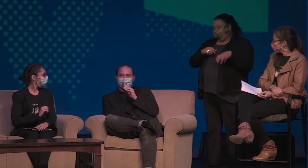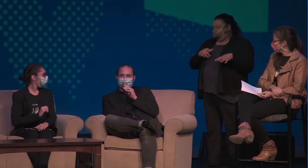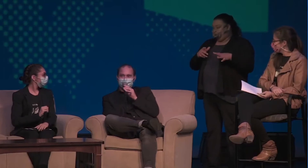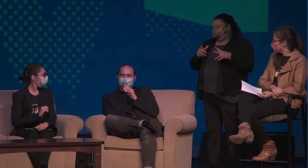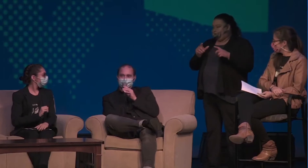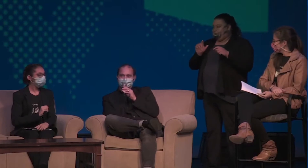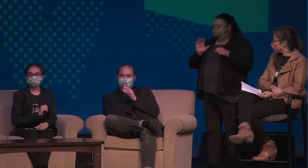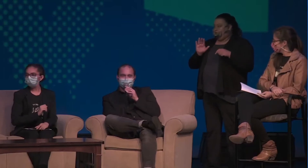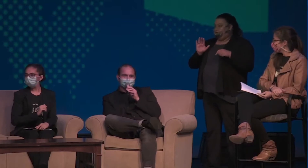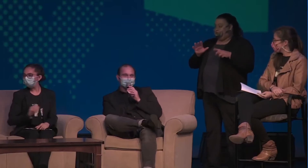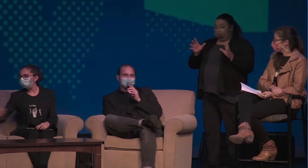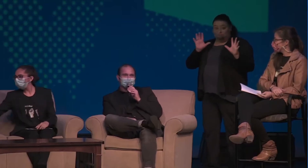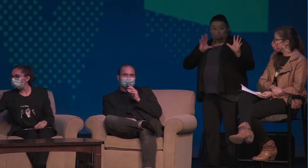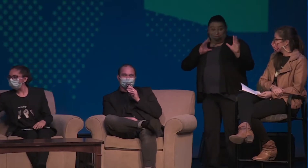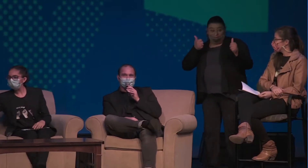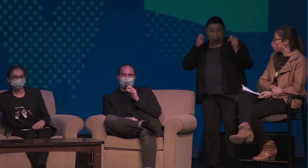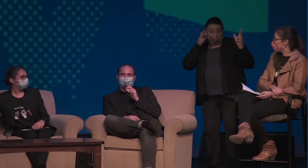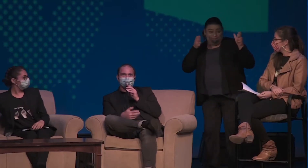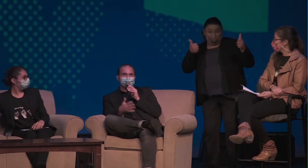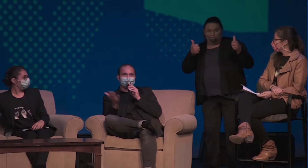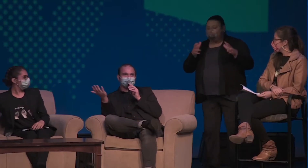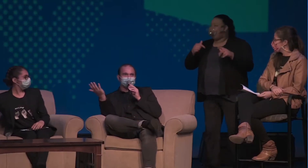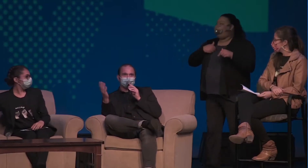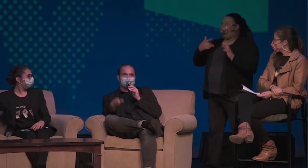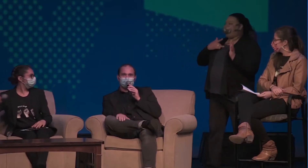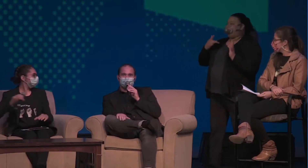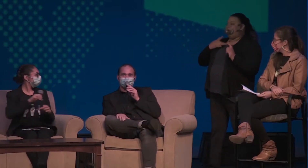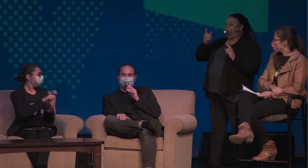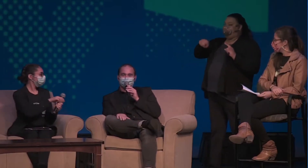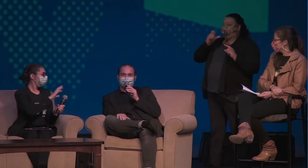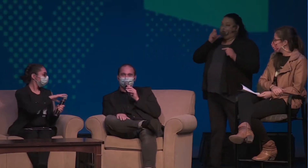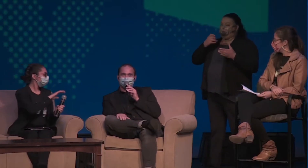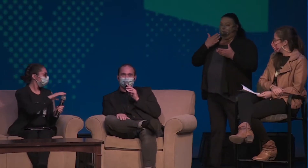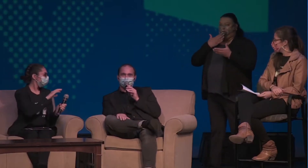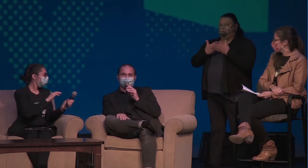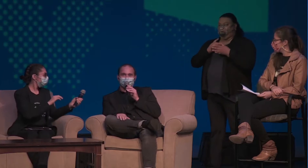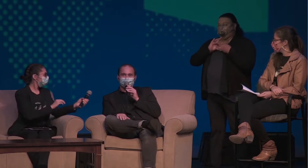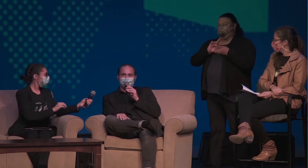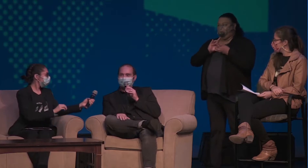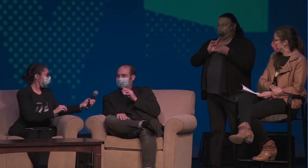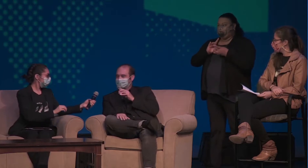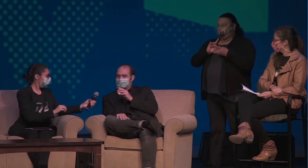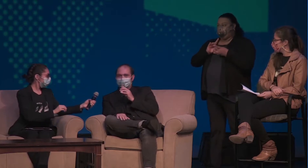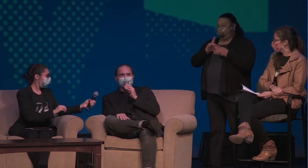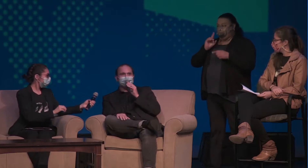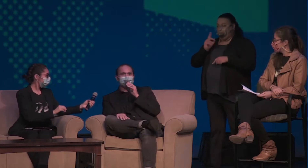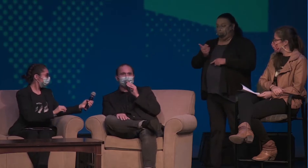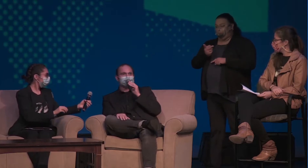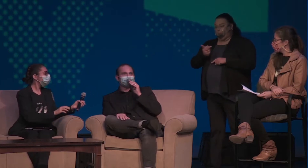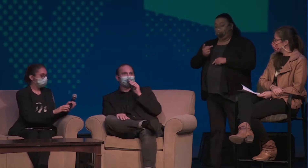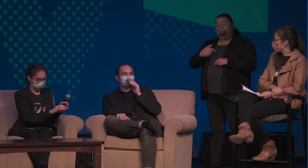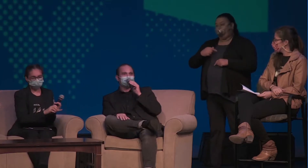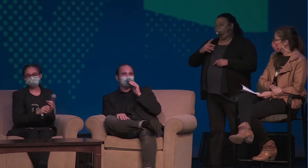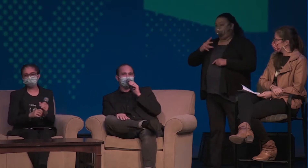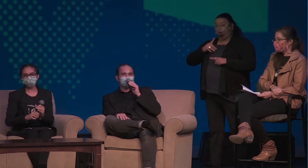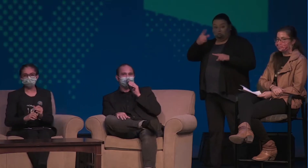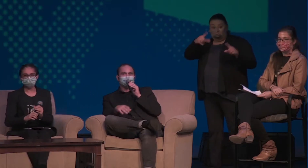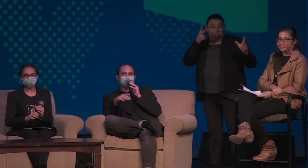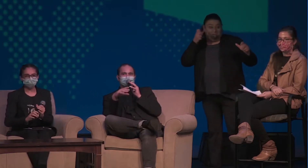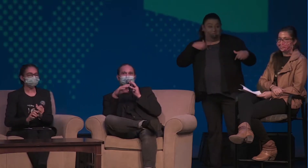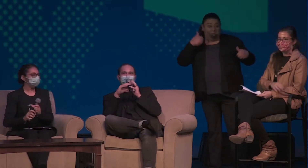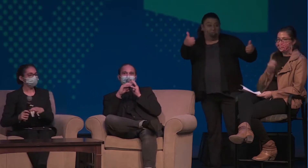their whole time together, it's okay? Yeah, I had the sense that they weren't a good couple. Oh, I'm okay. You guys hear me